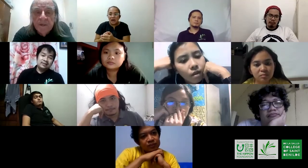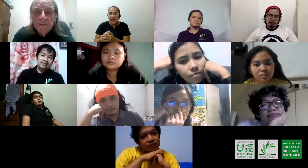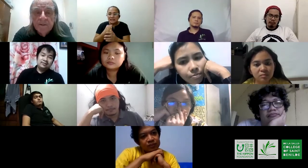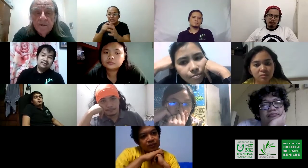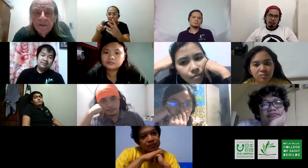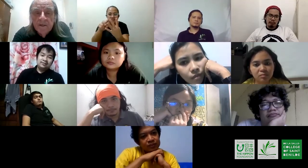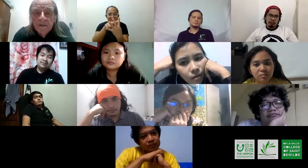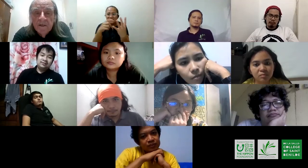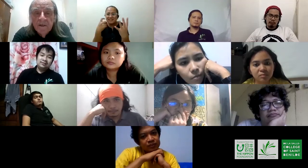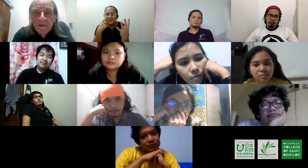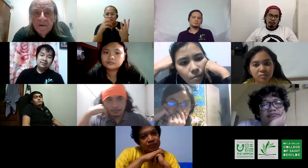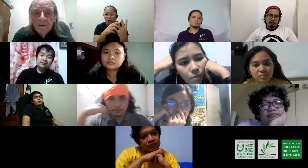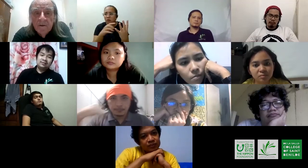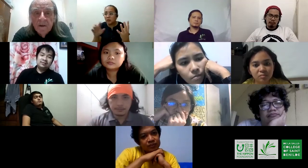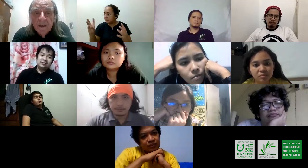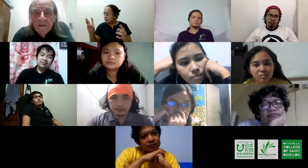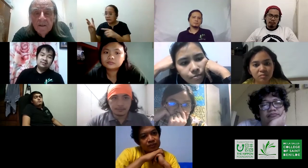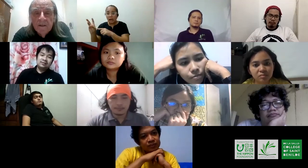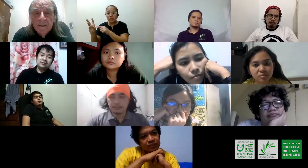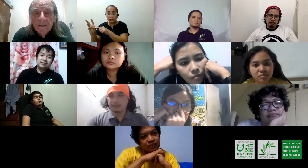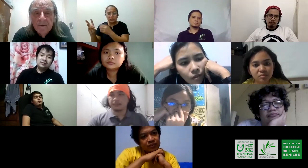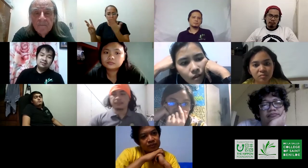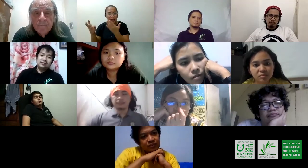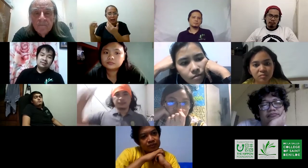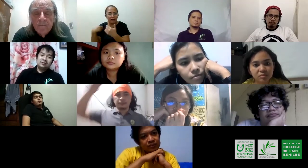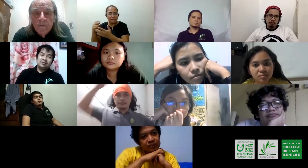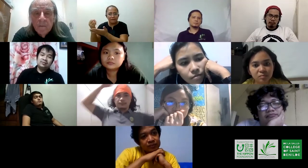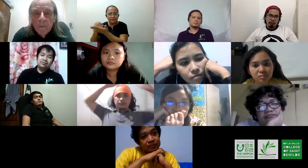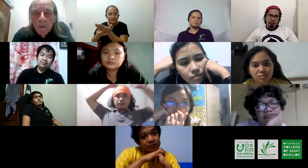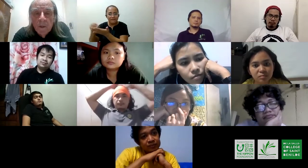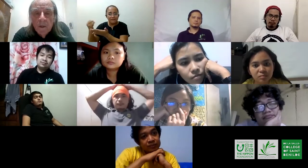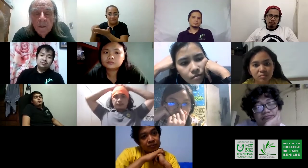of 6, right?